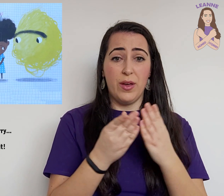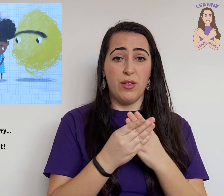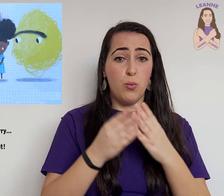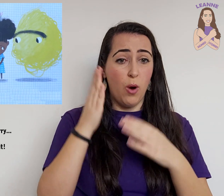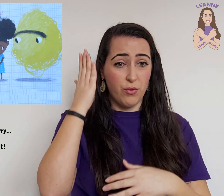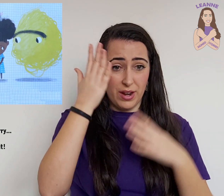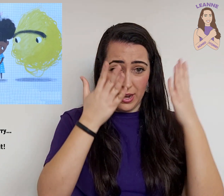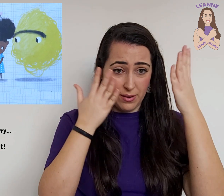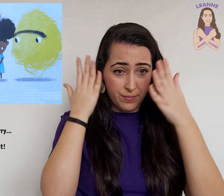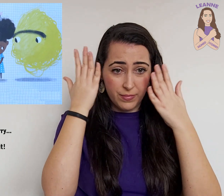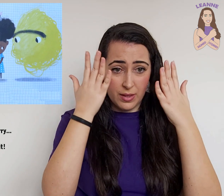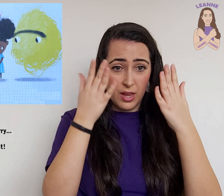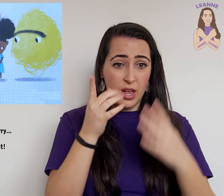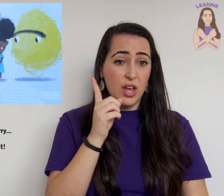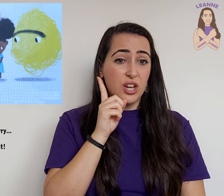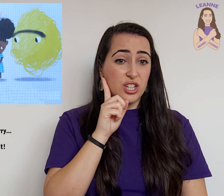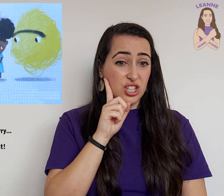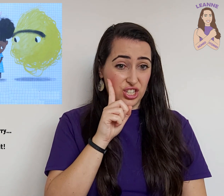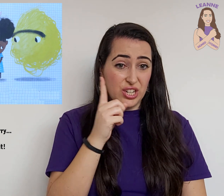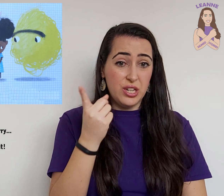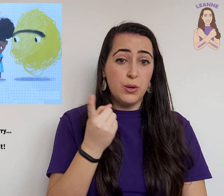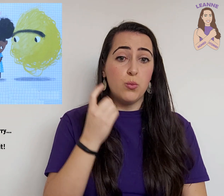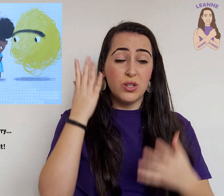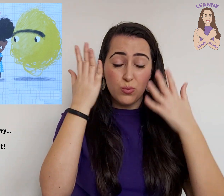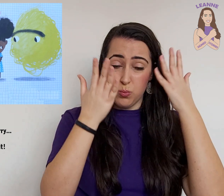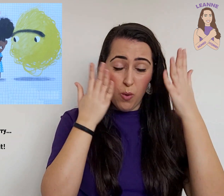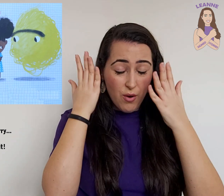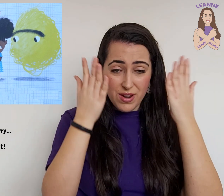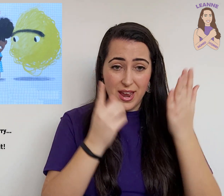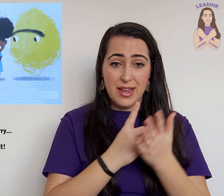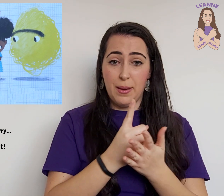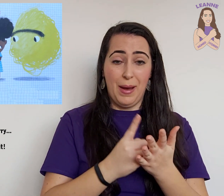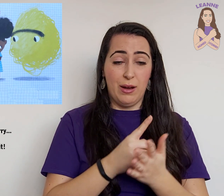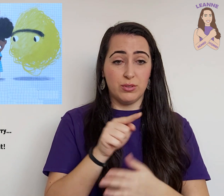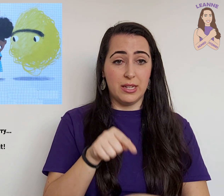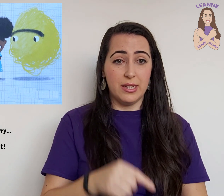a worry. She was worrying about it.